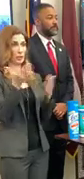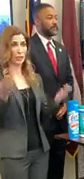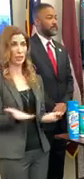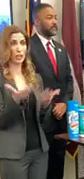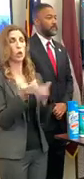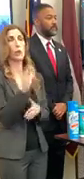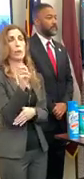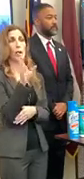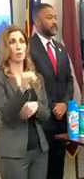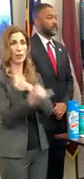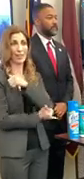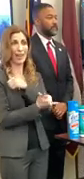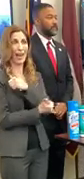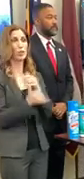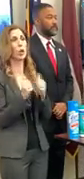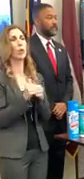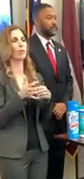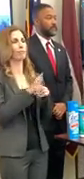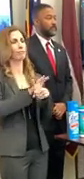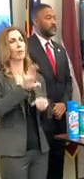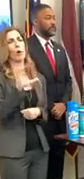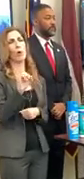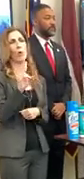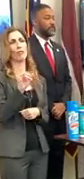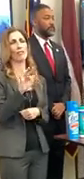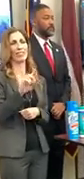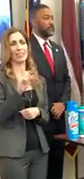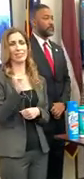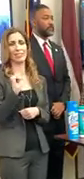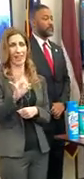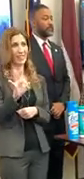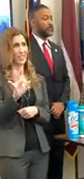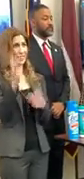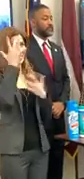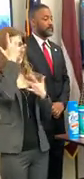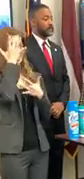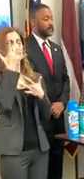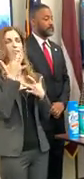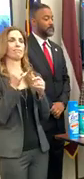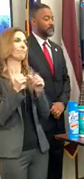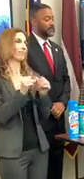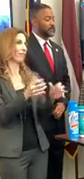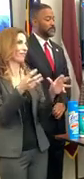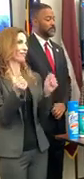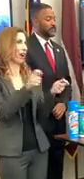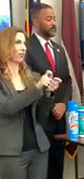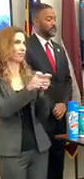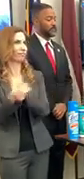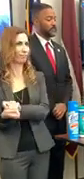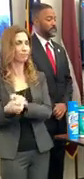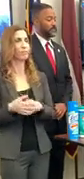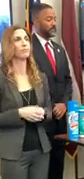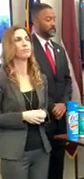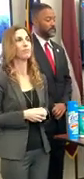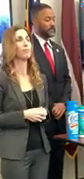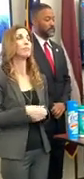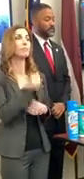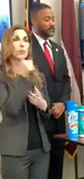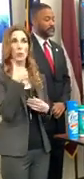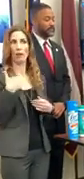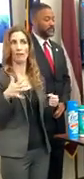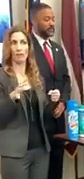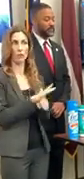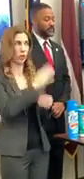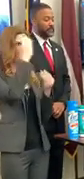the coronavirus, COVID-19 disease, continues to be rapidly evolving. I do not have complete information